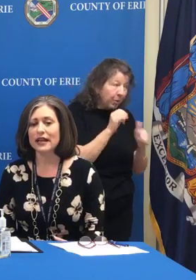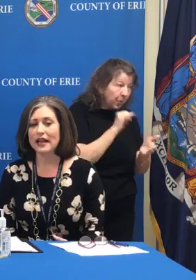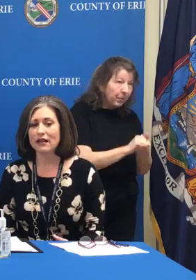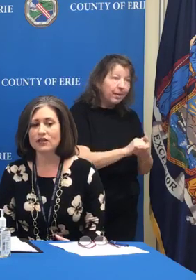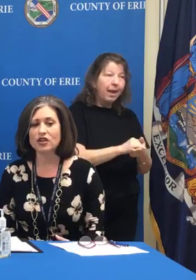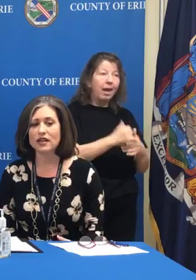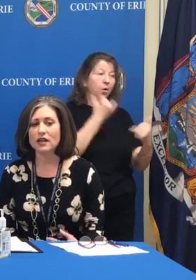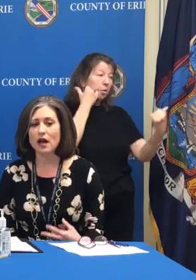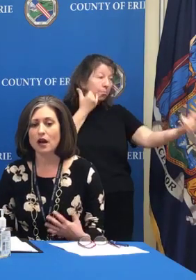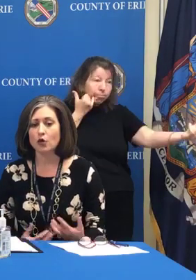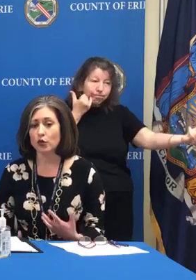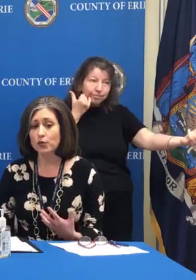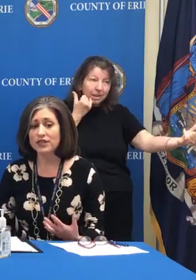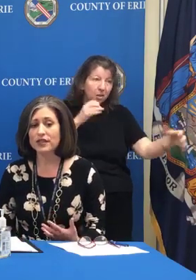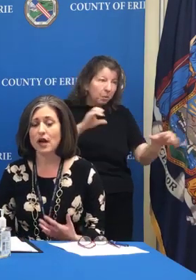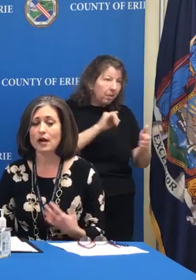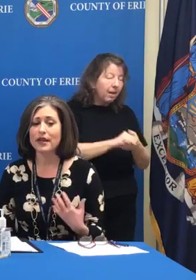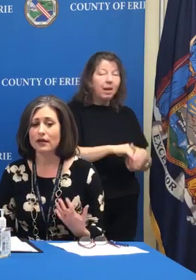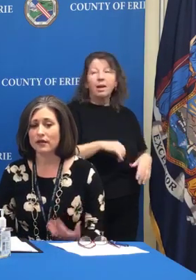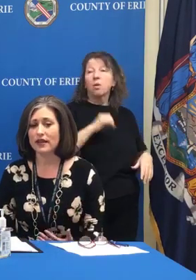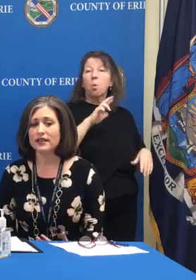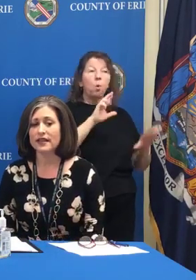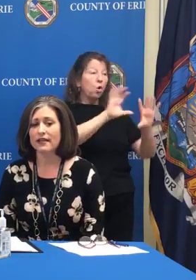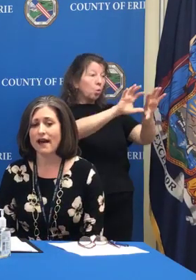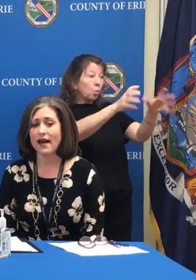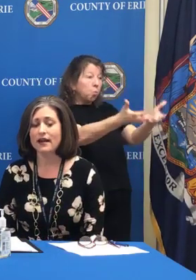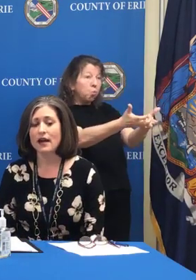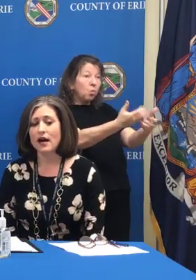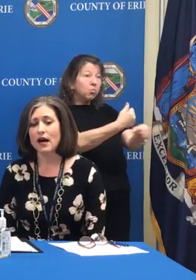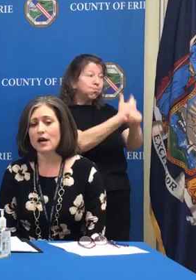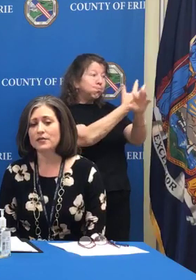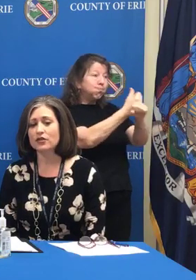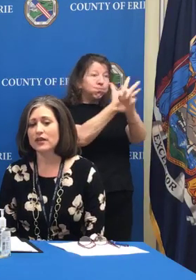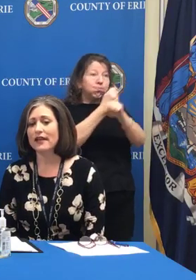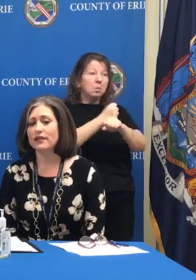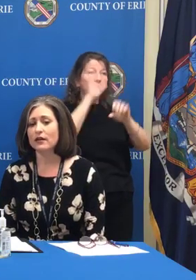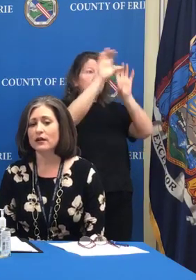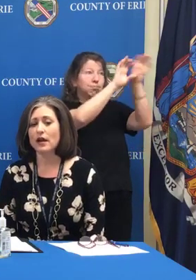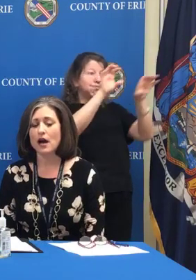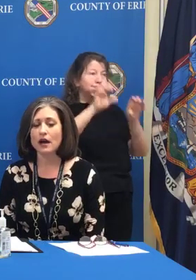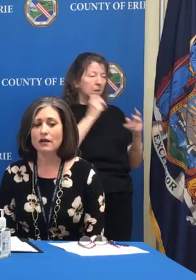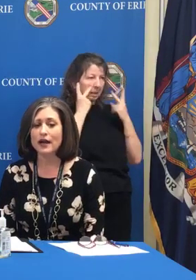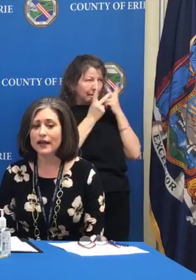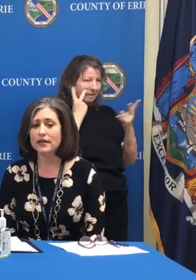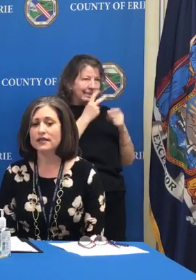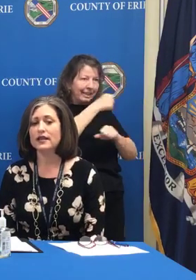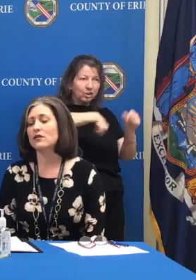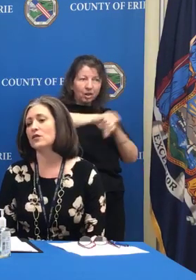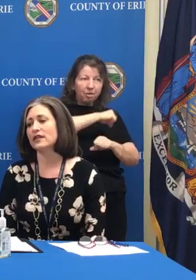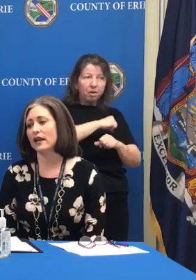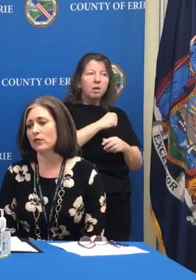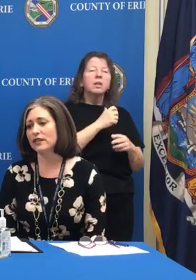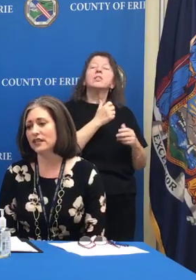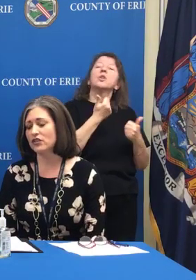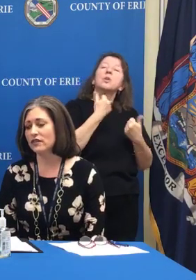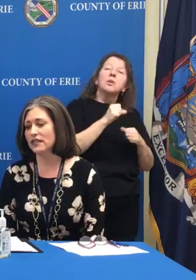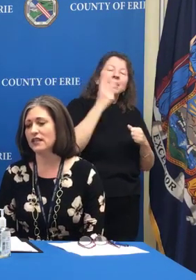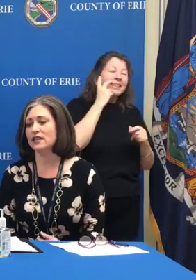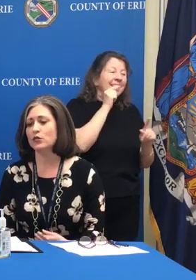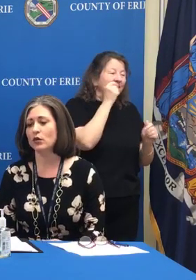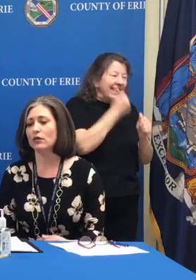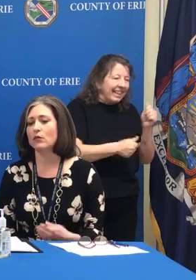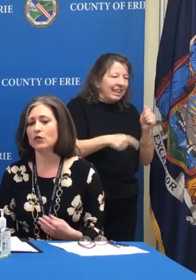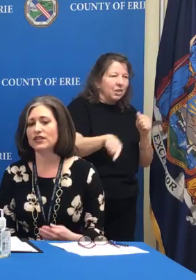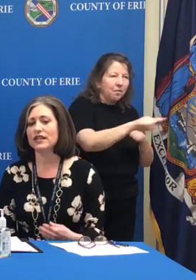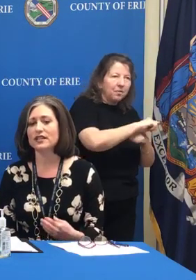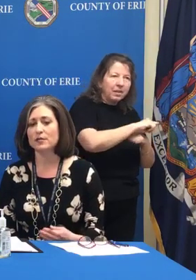do technology groups and things like that, so that their clients and those that receive